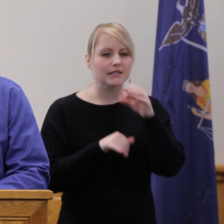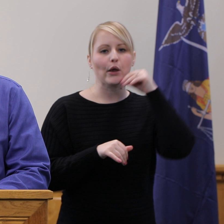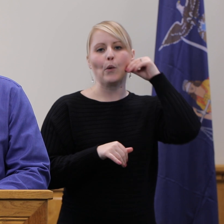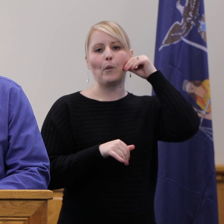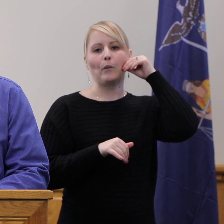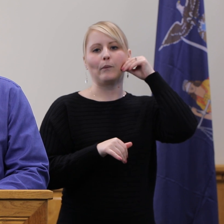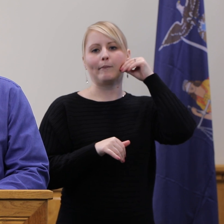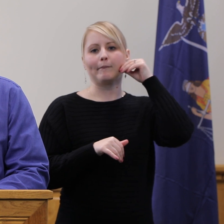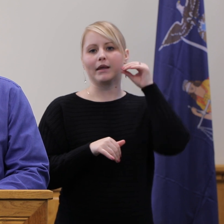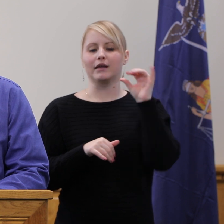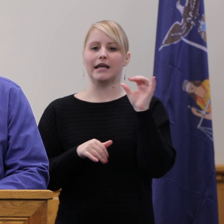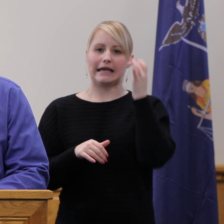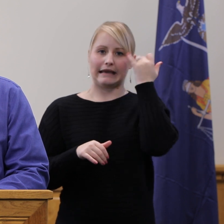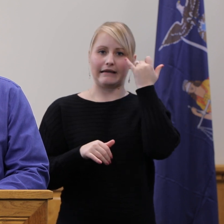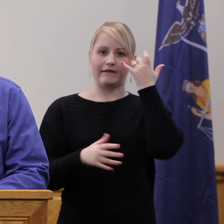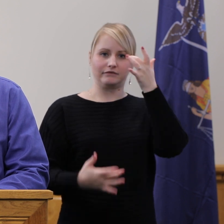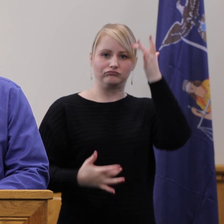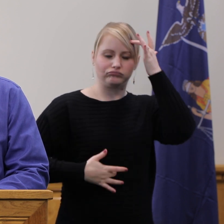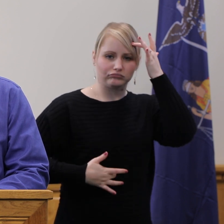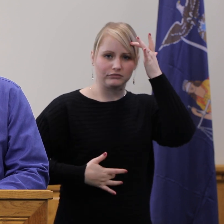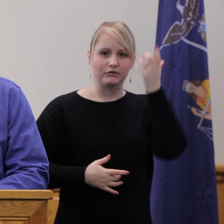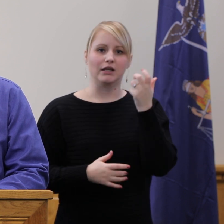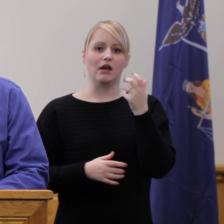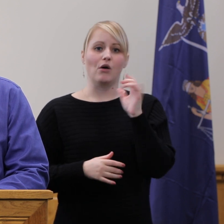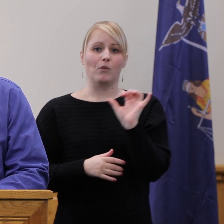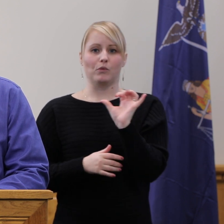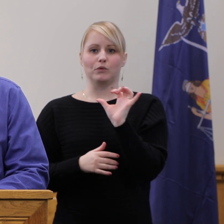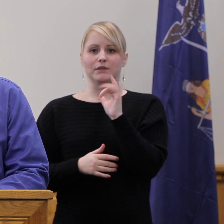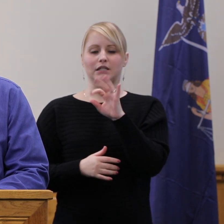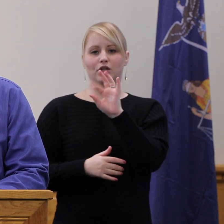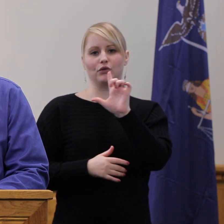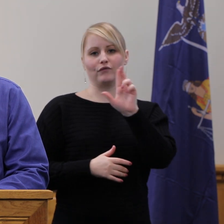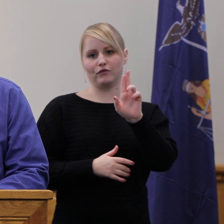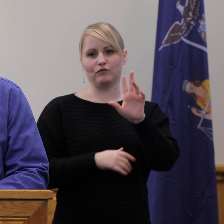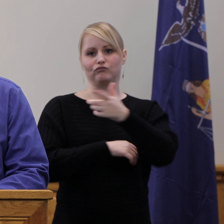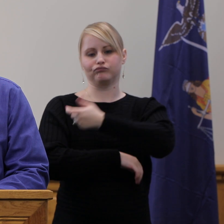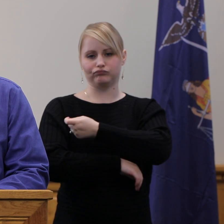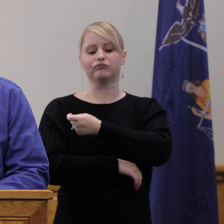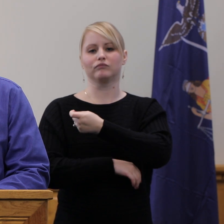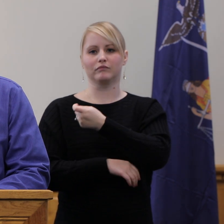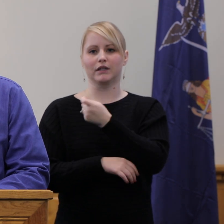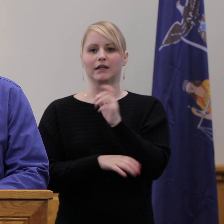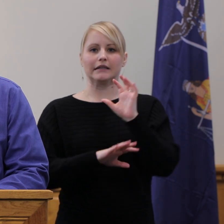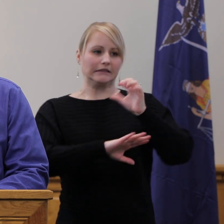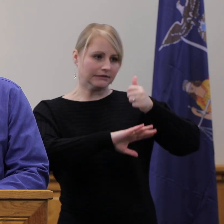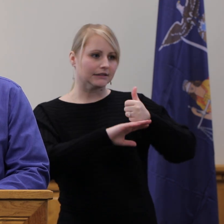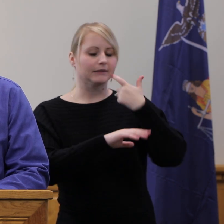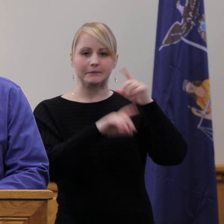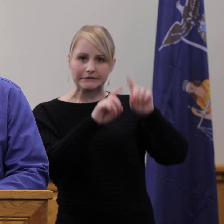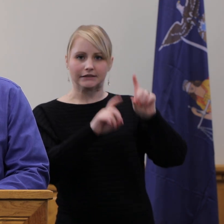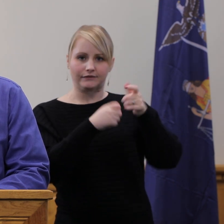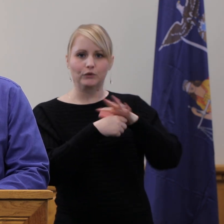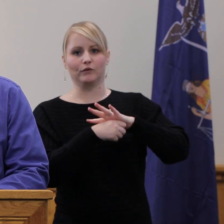already. If you have COVID-19 symptoms, please contact your primary care doctor and arrange to be tested. Halloween will